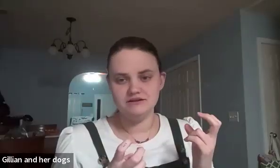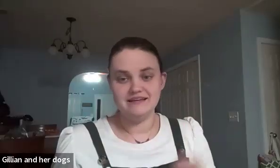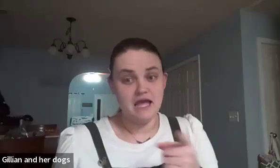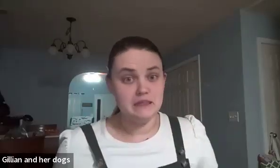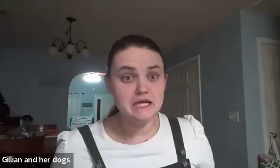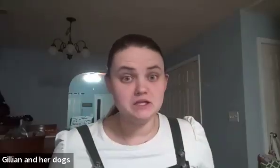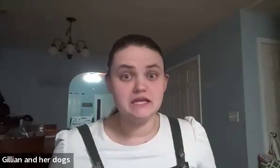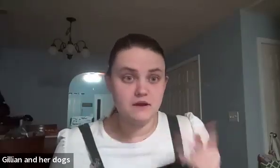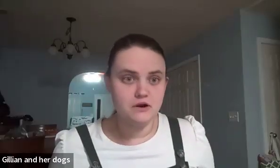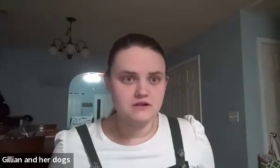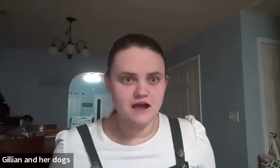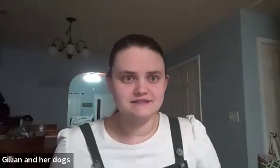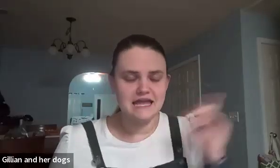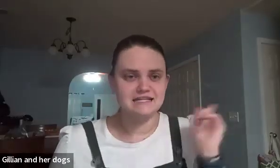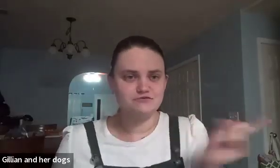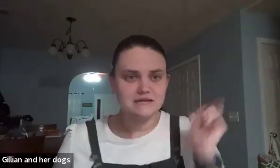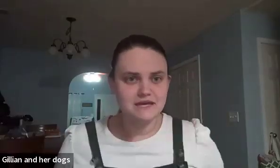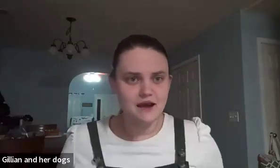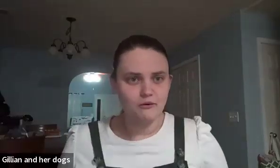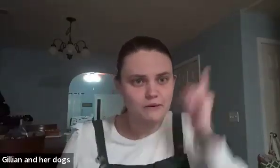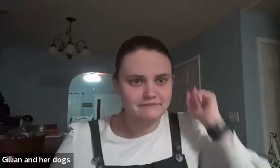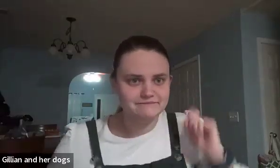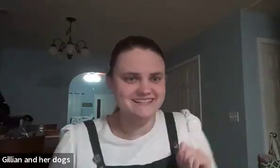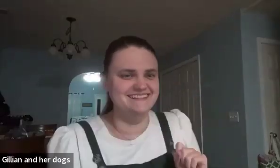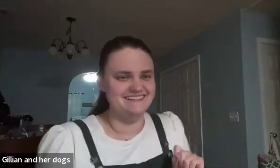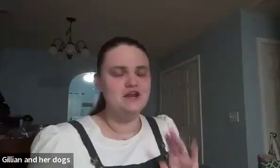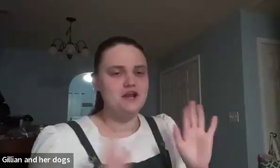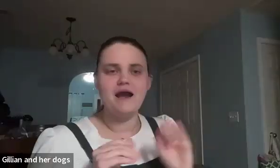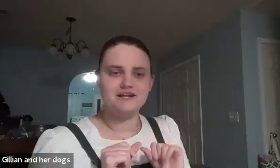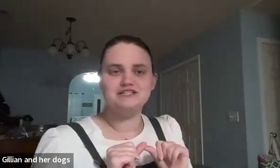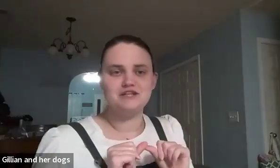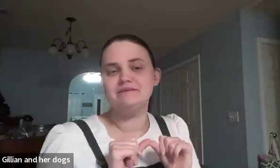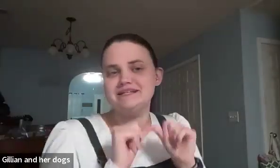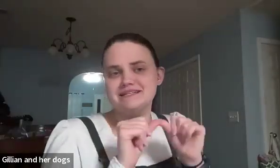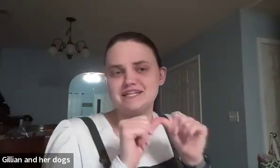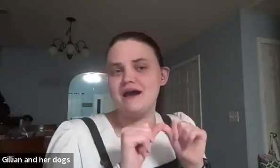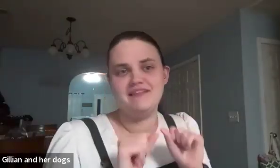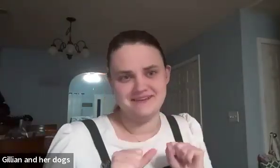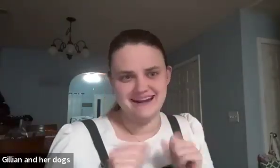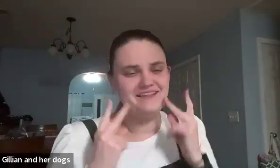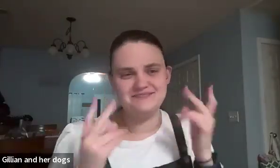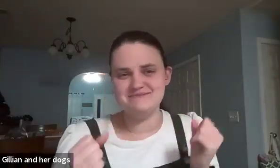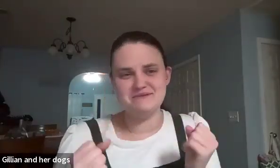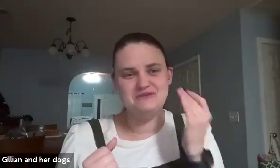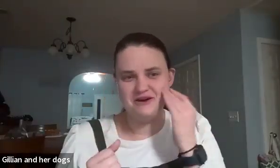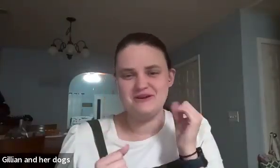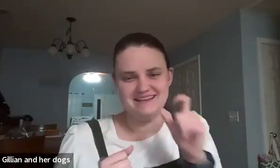chunk. Literally, the pro class, and it's freaking me out. Quit it. No, actually, don't. Please continue. I love it. I love seeing people who know their